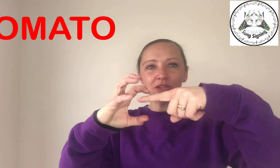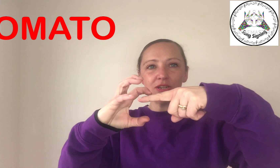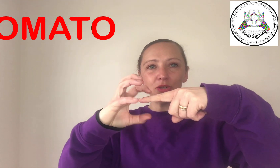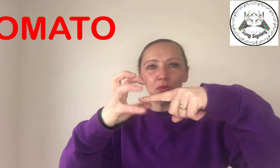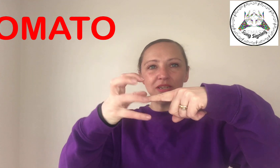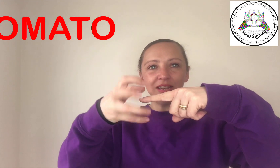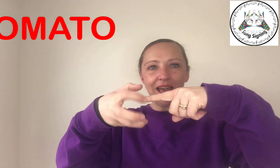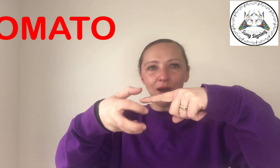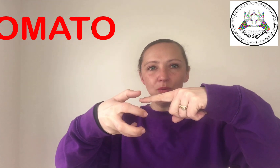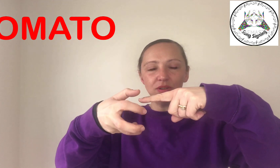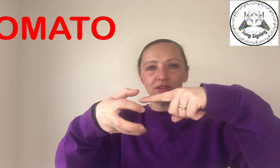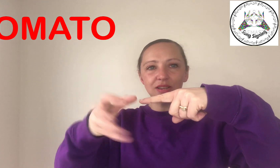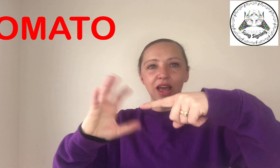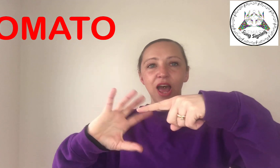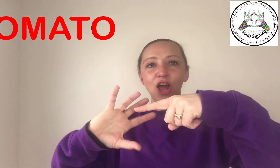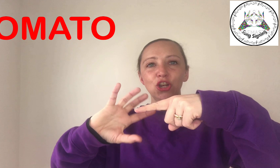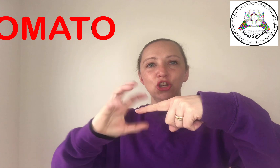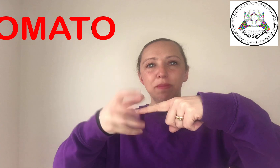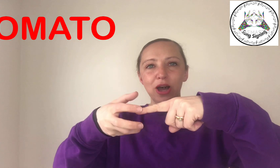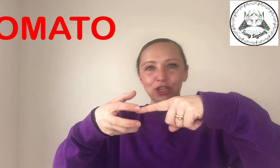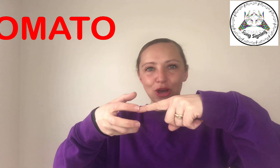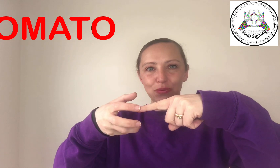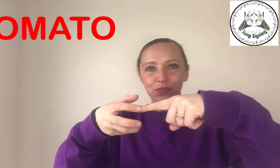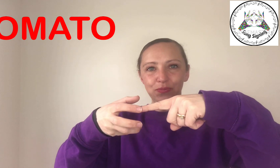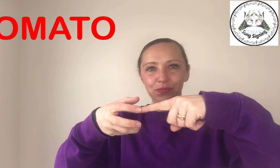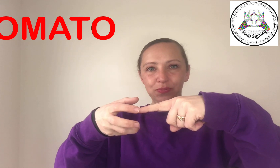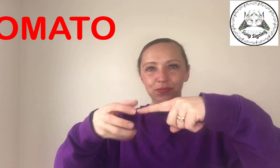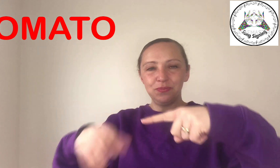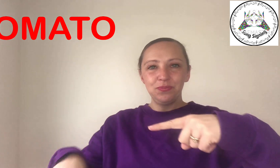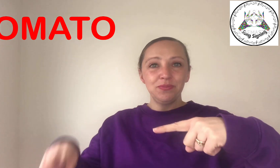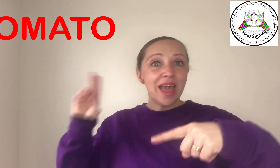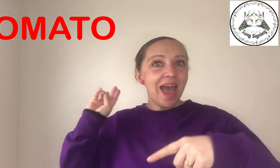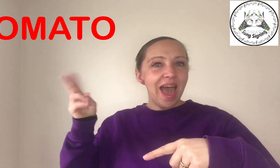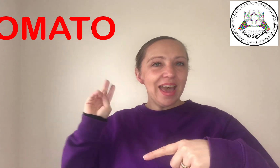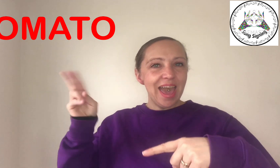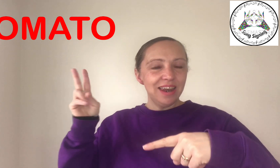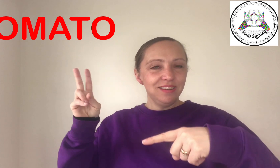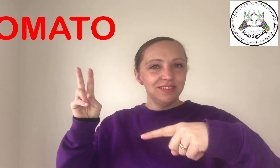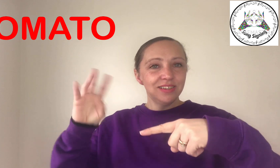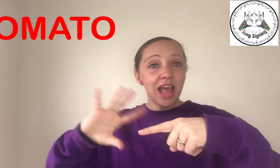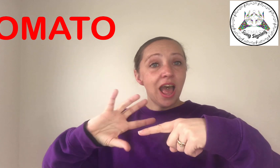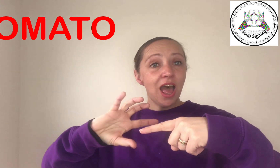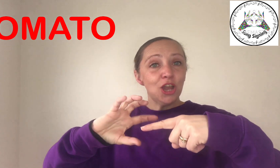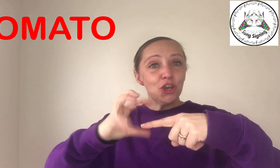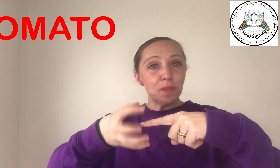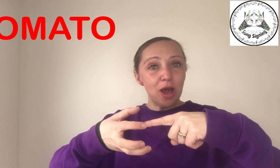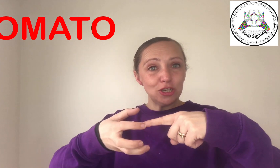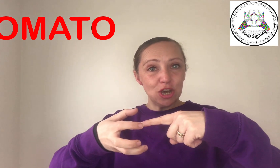gonna twist it outwards. Tomato. Again,